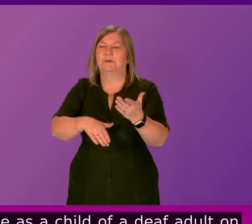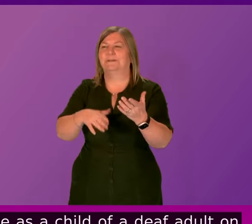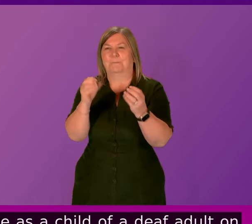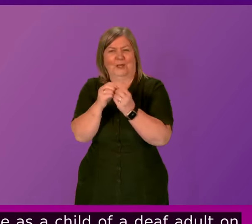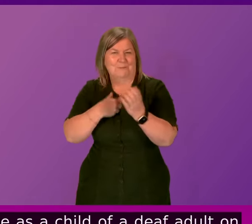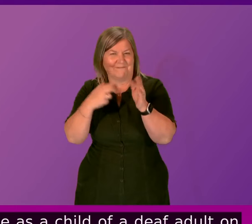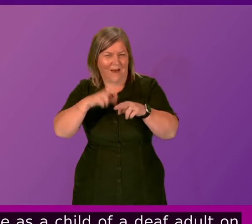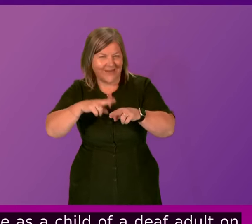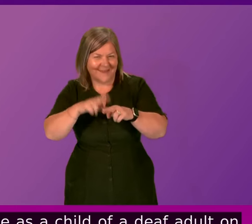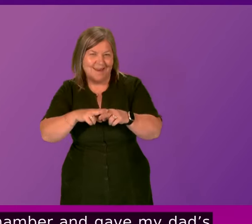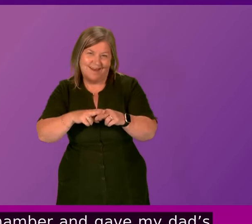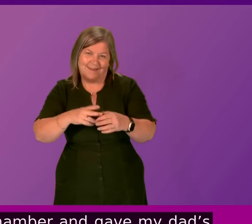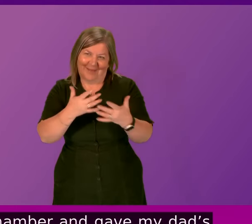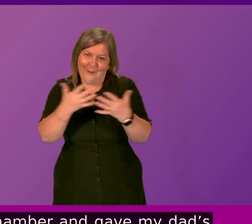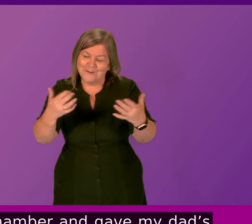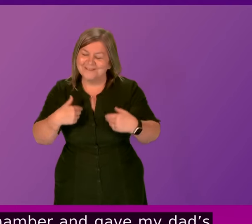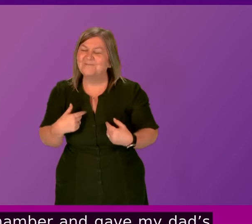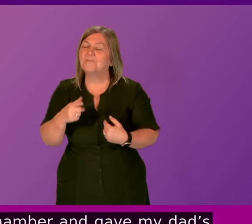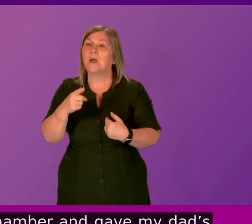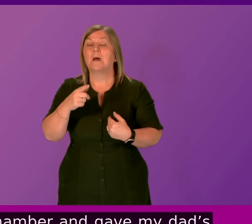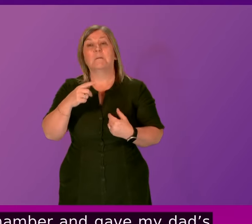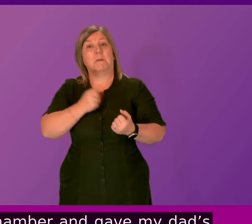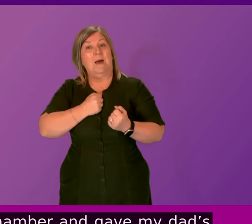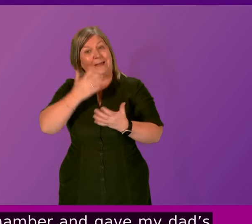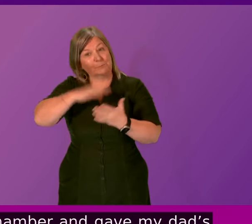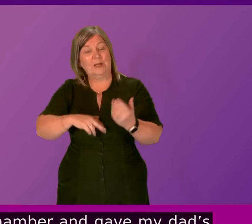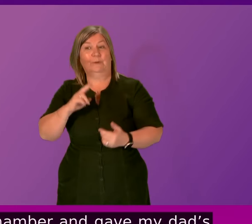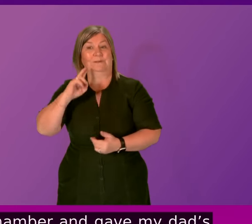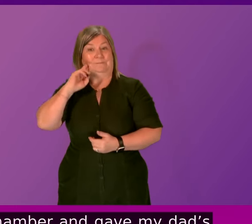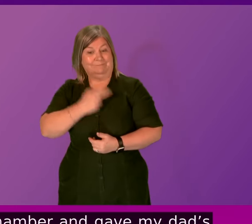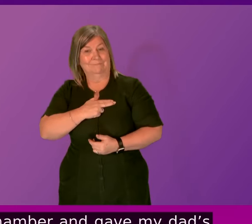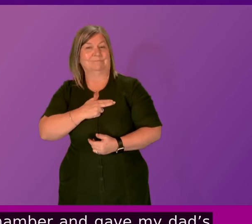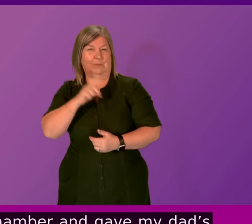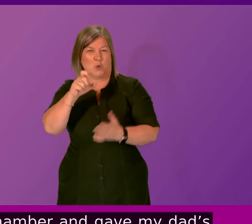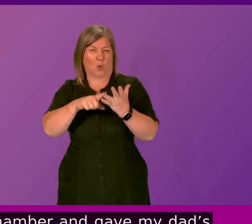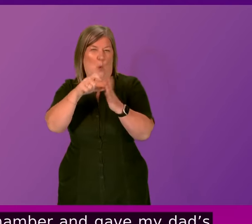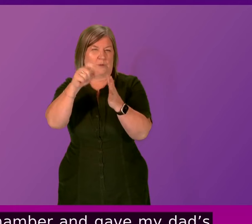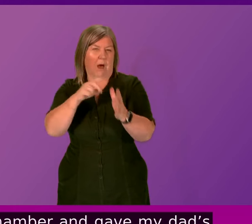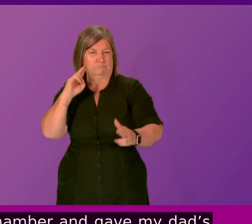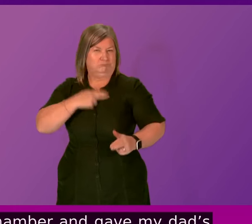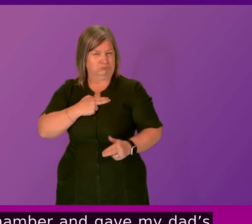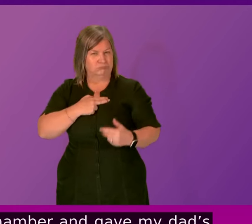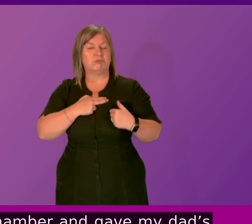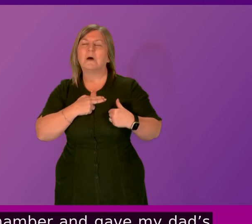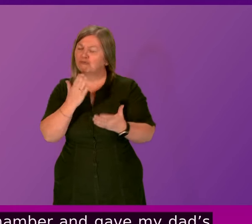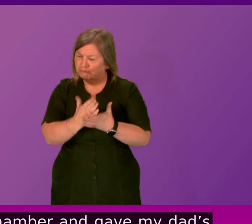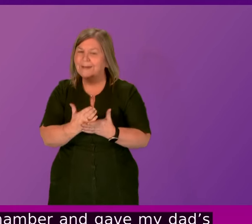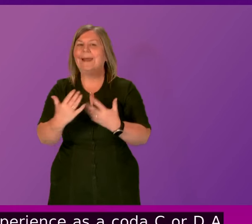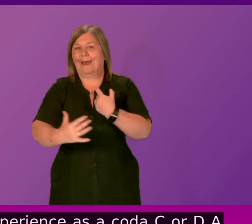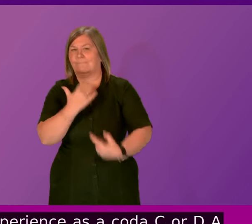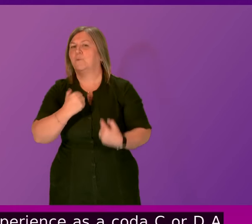mentions. But my experience as a CODA, C-O-D-A, child of deaf adult, has deeply influenced